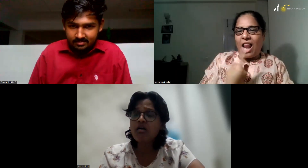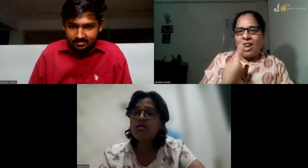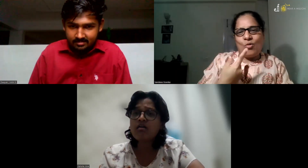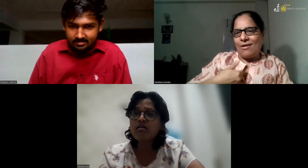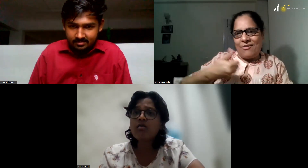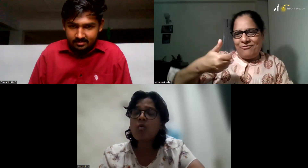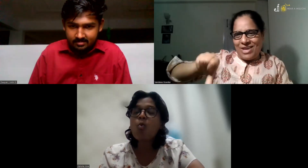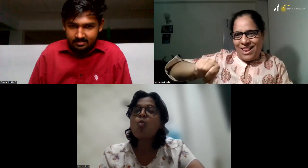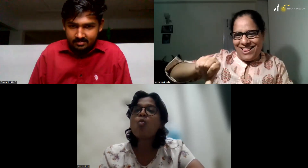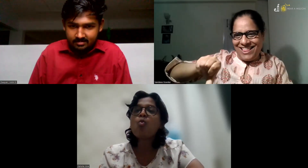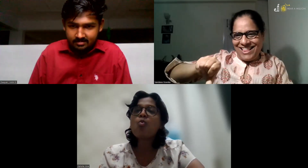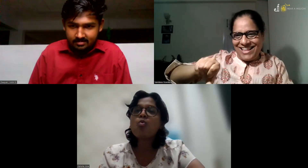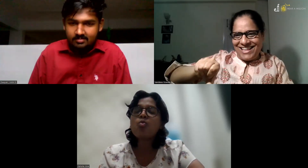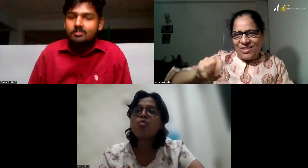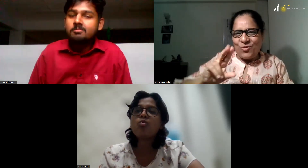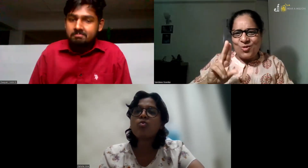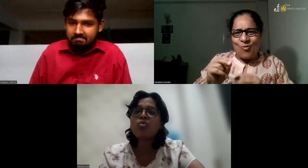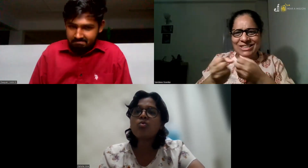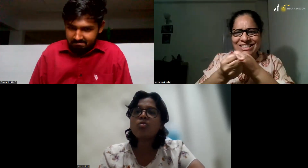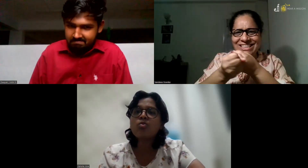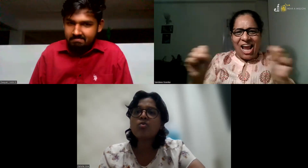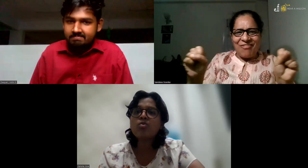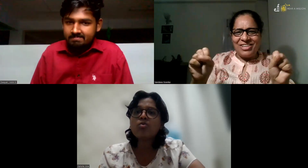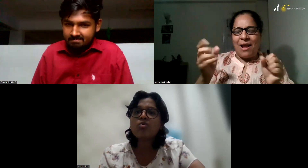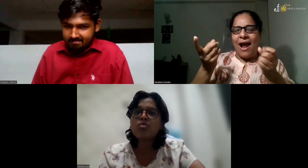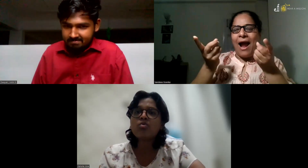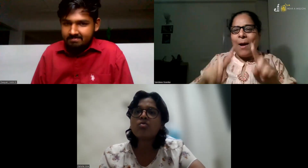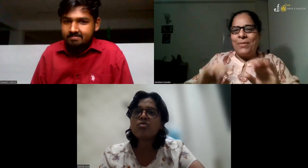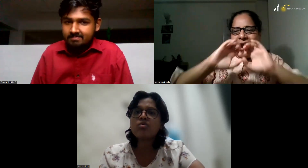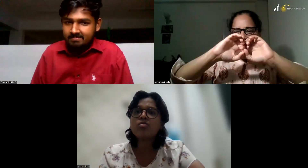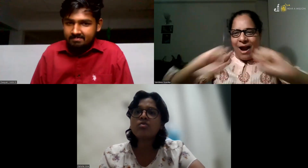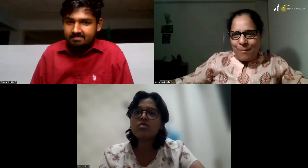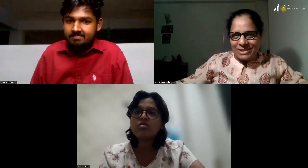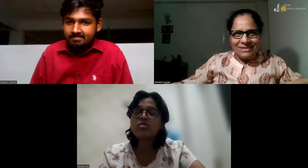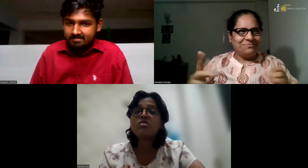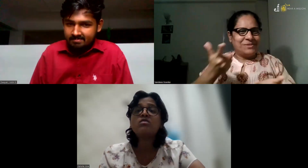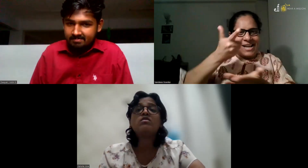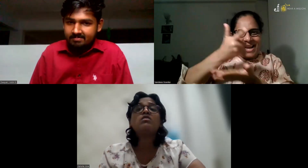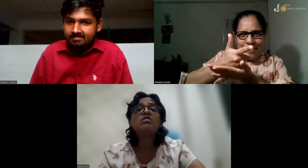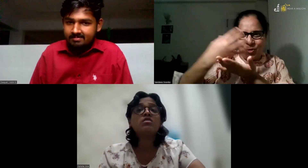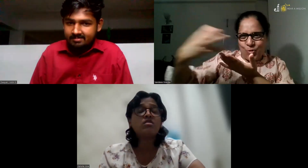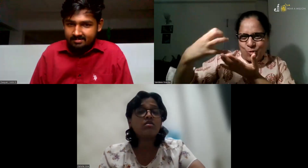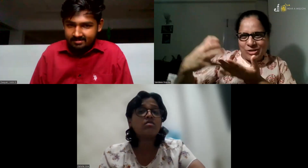the one thing, I can't stay alone in the hotel. I don't feel safe.